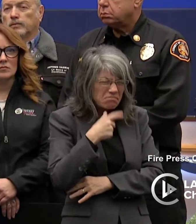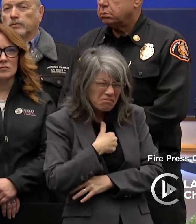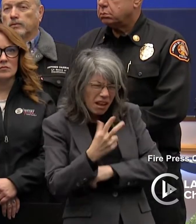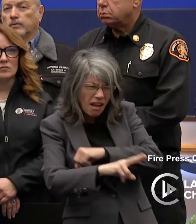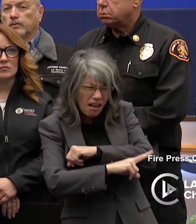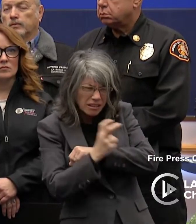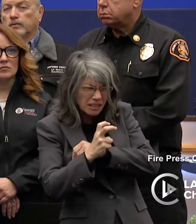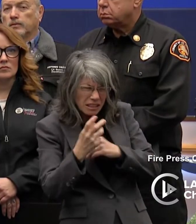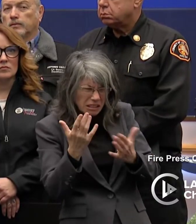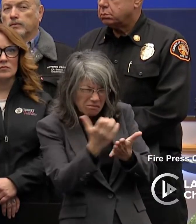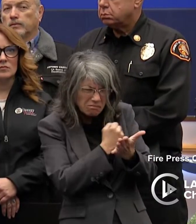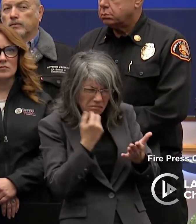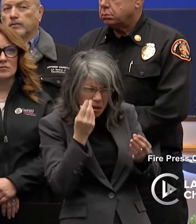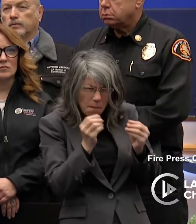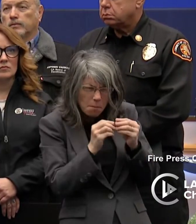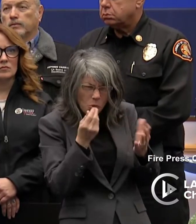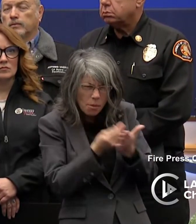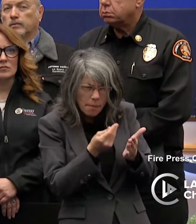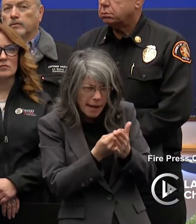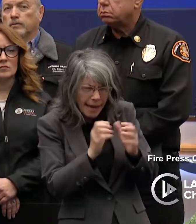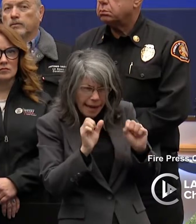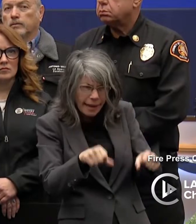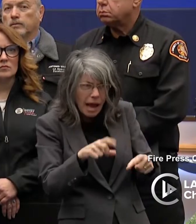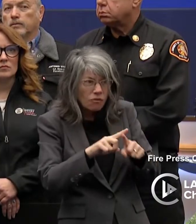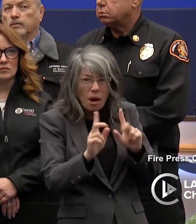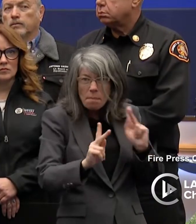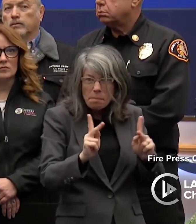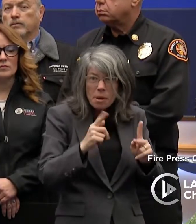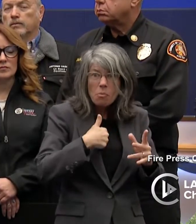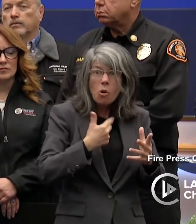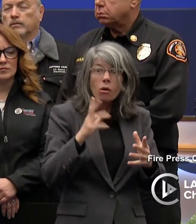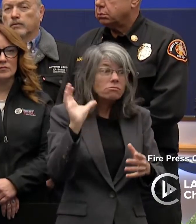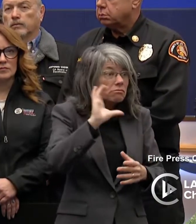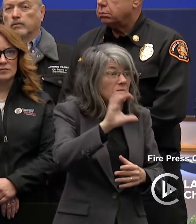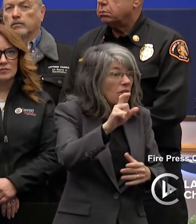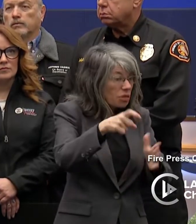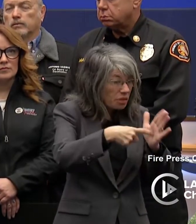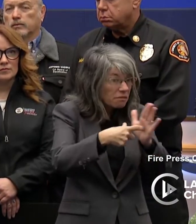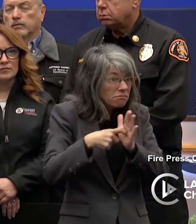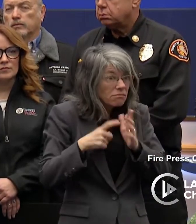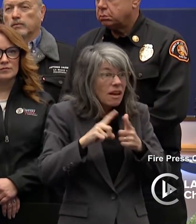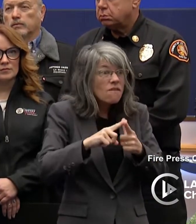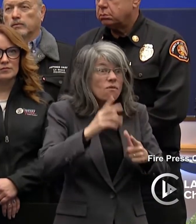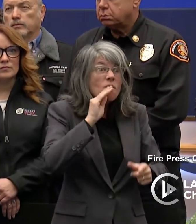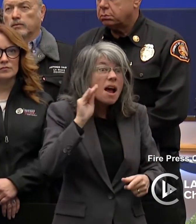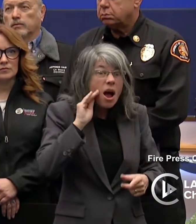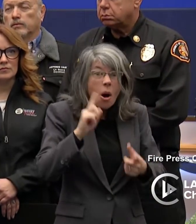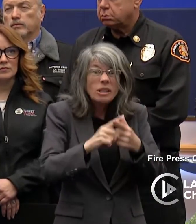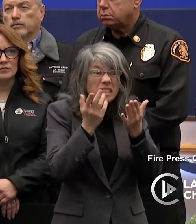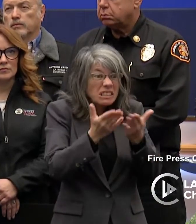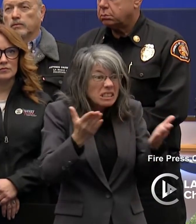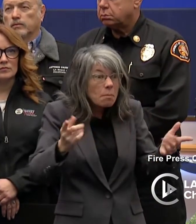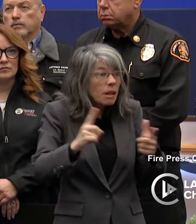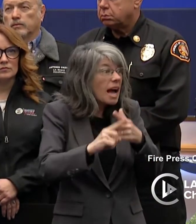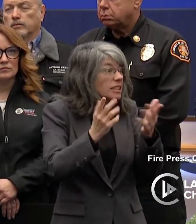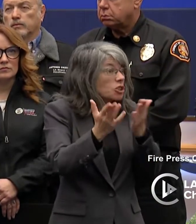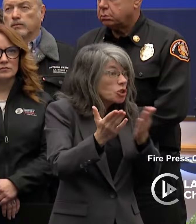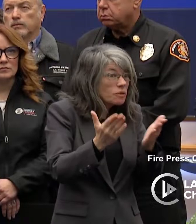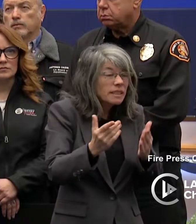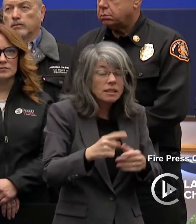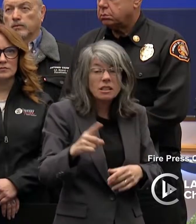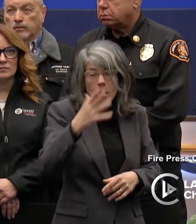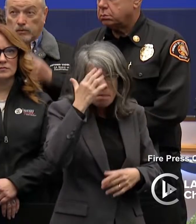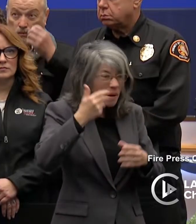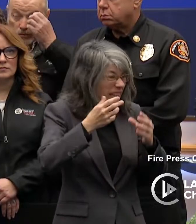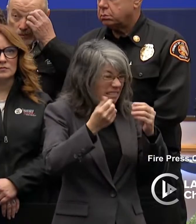most amount of money from people who are desperately seeking housing, supplies, they're seeking services because